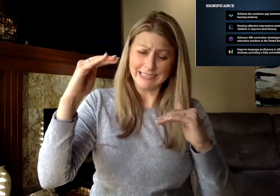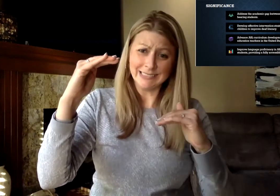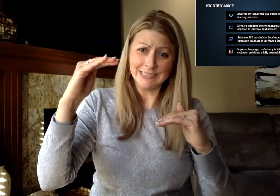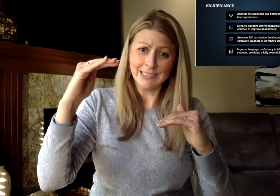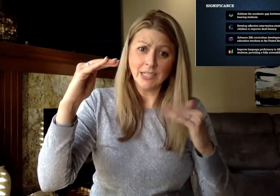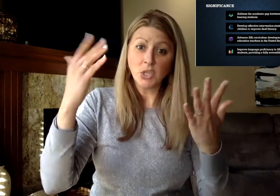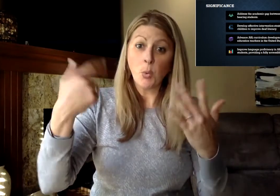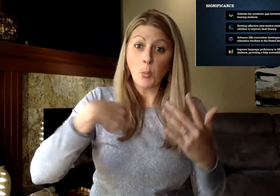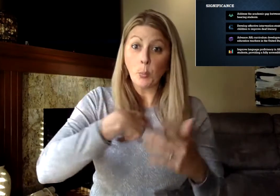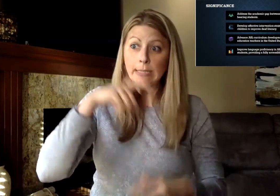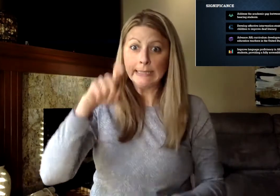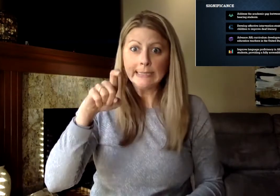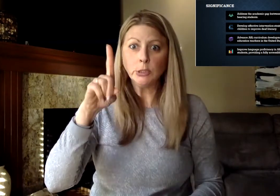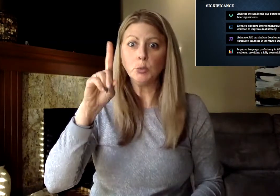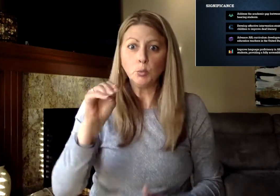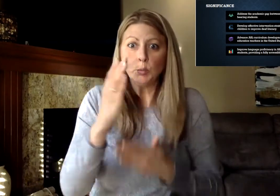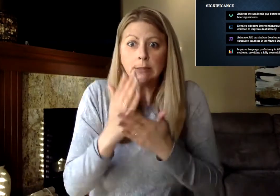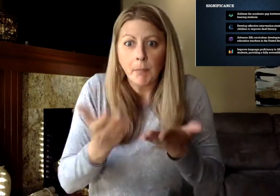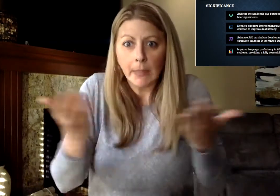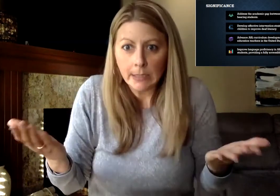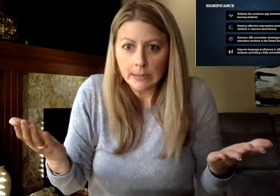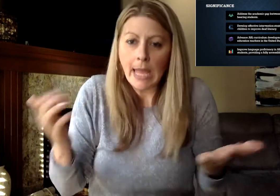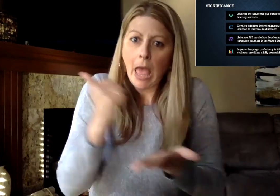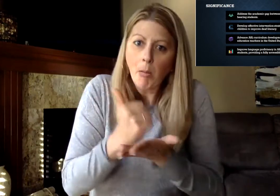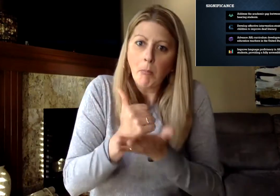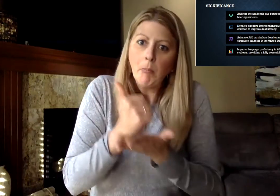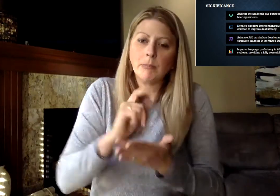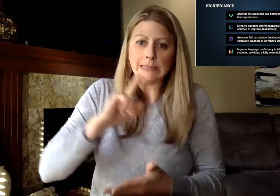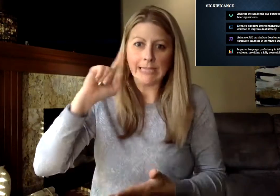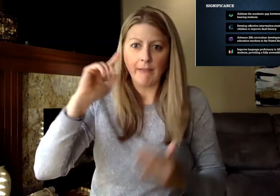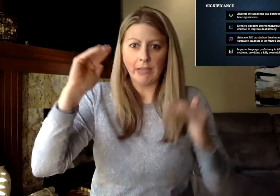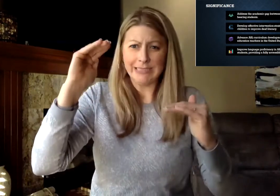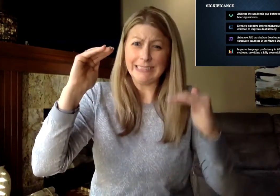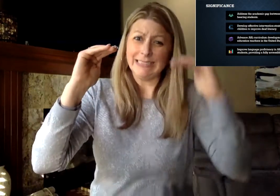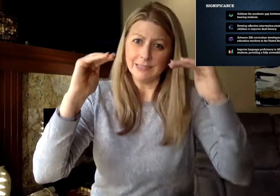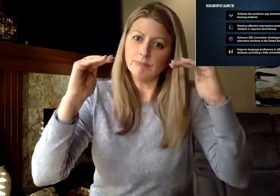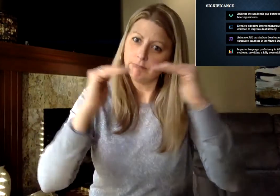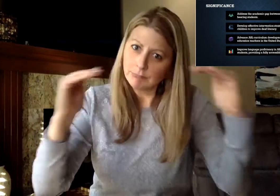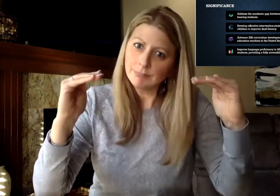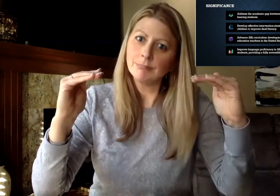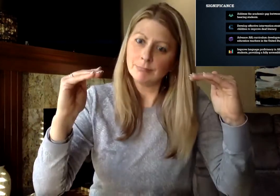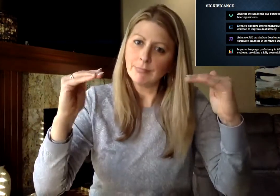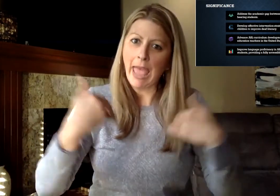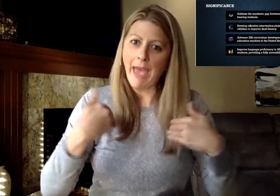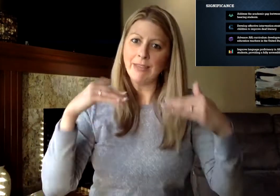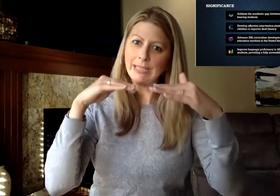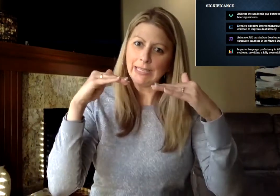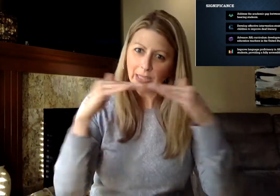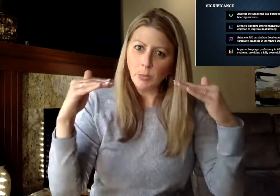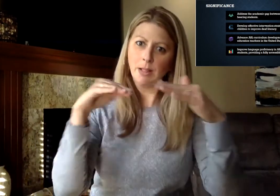the deaf are, there's an academic gap. So we have to do something. We have to help the deaf bring up that academic gap, and